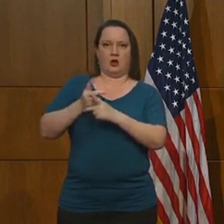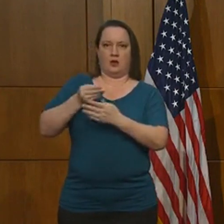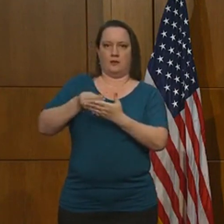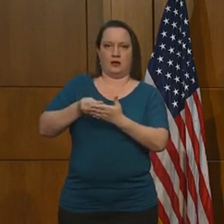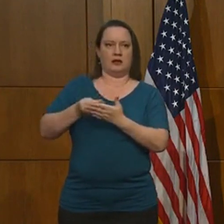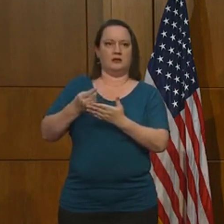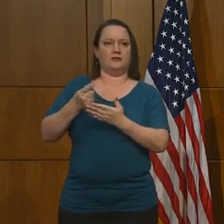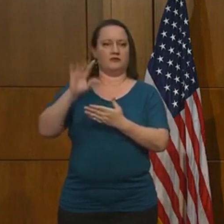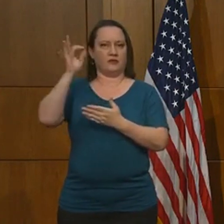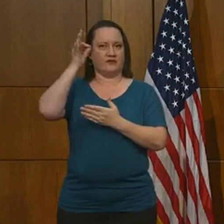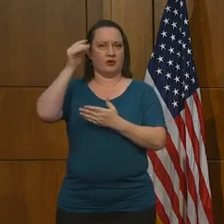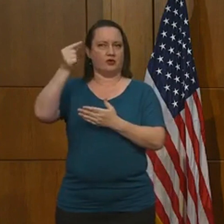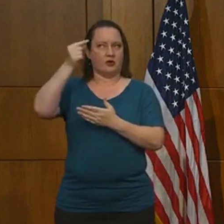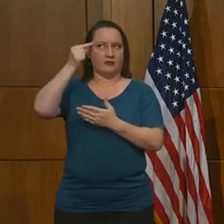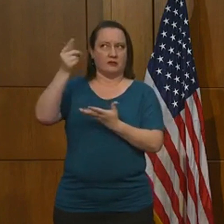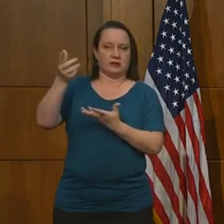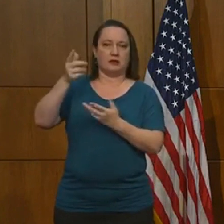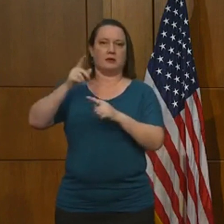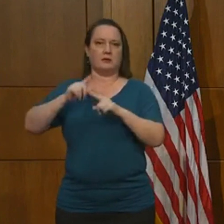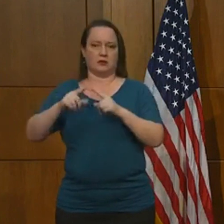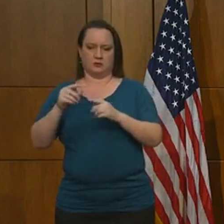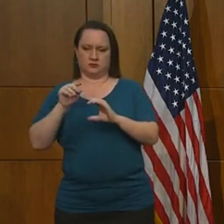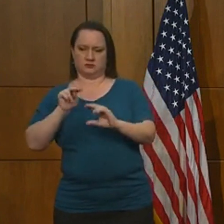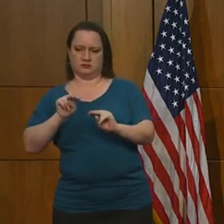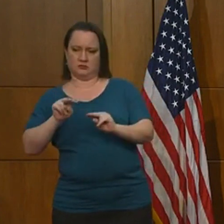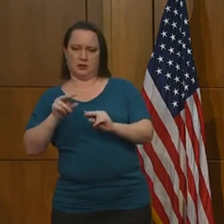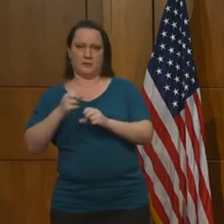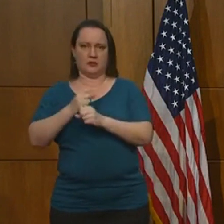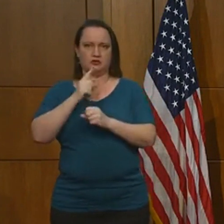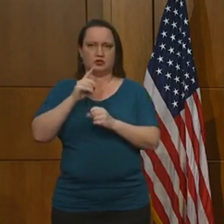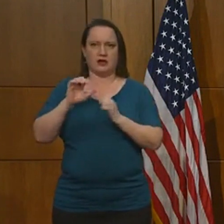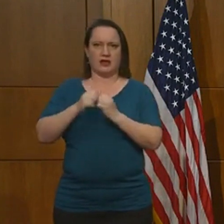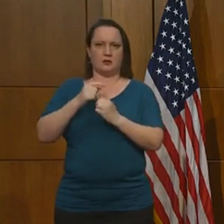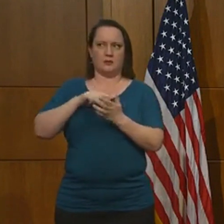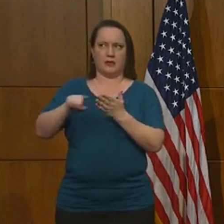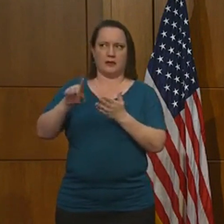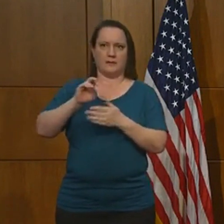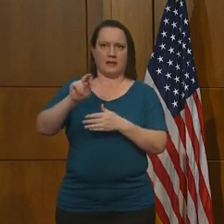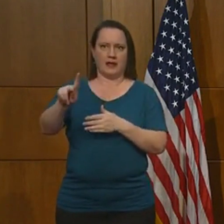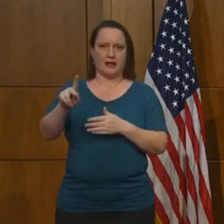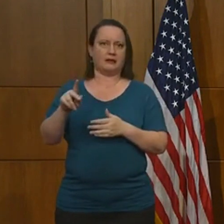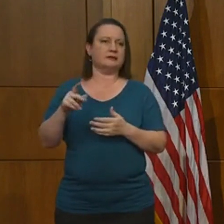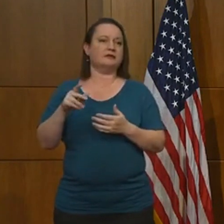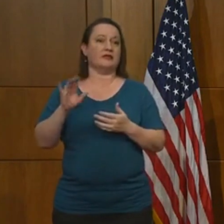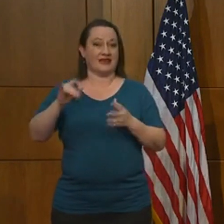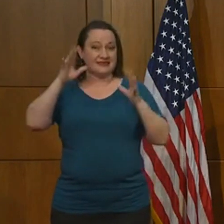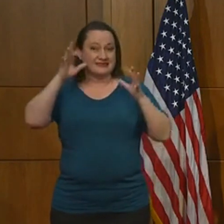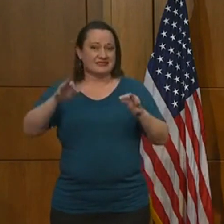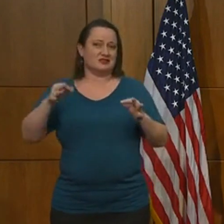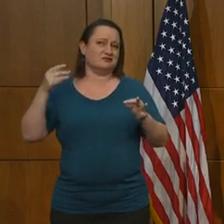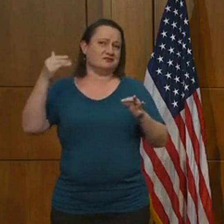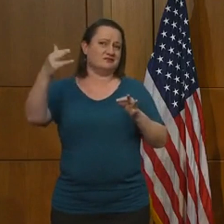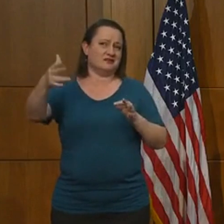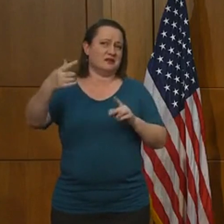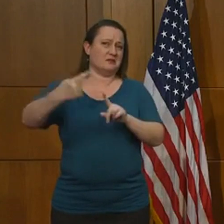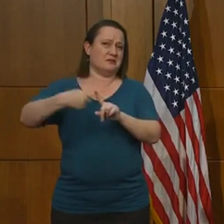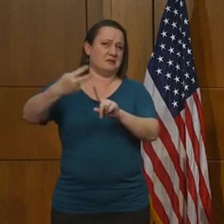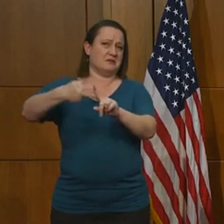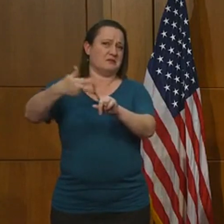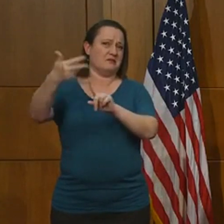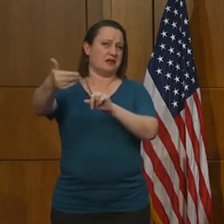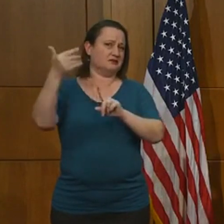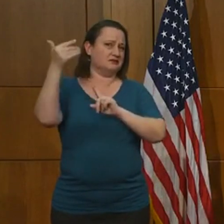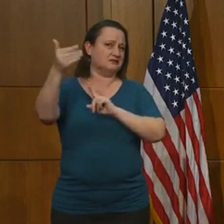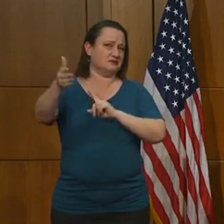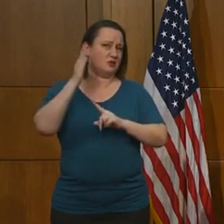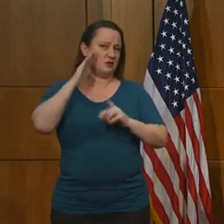government, but we're looking at how we're going to pay that back, and we're not going to make that decision probably for a couple of months. Thanks, Meg.